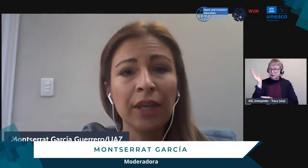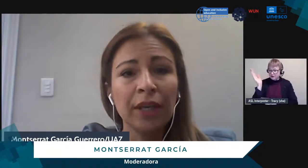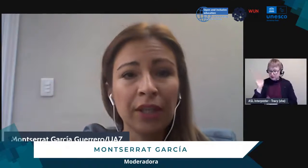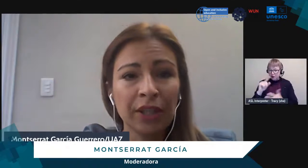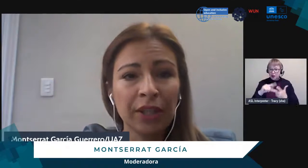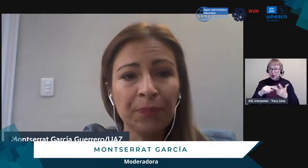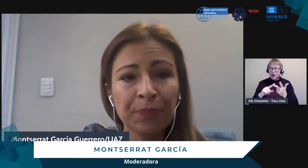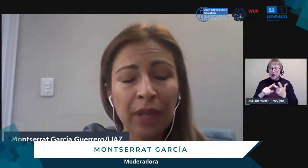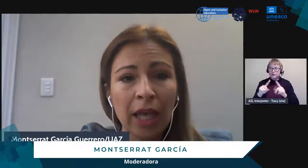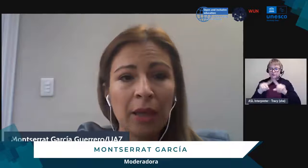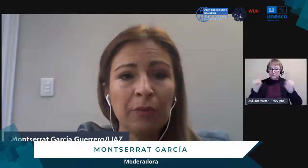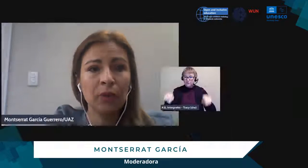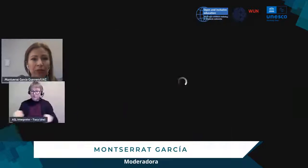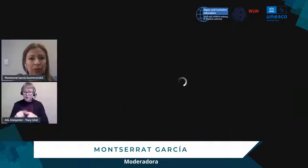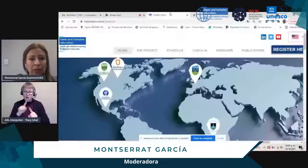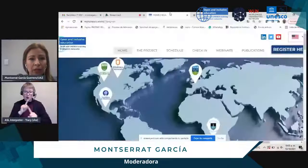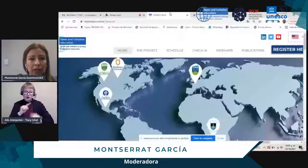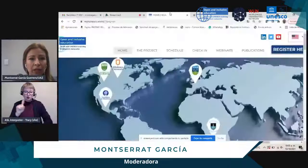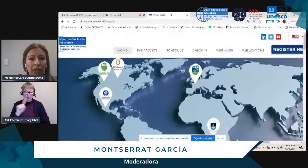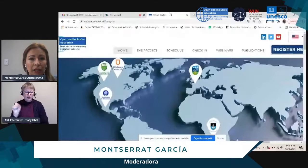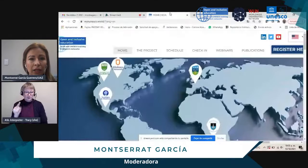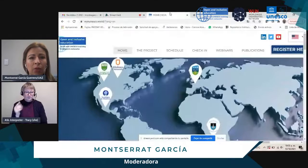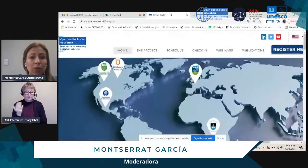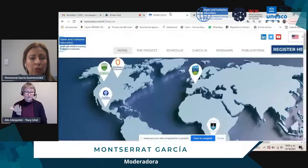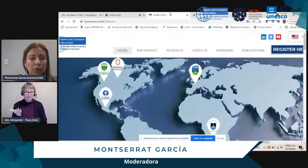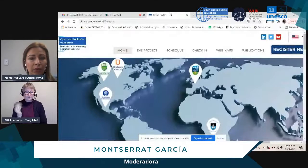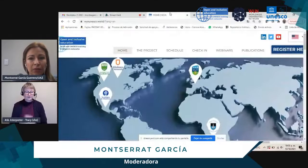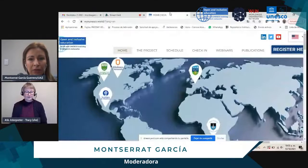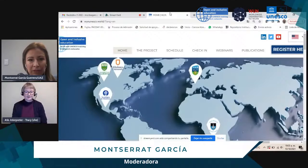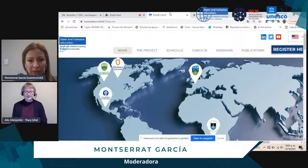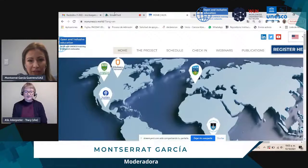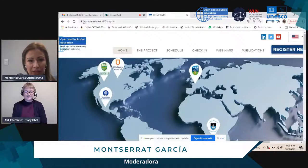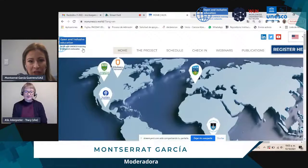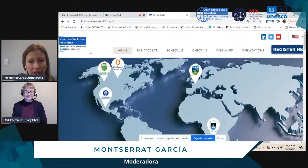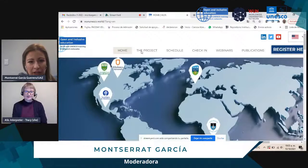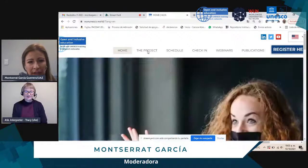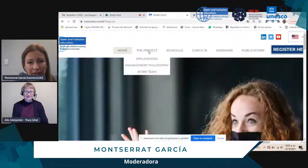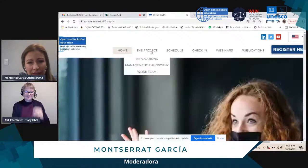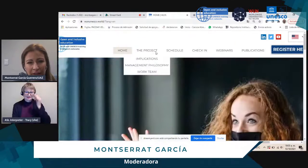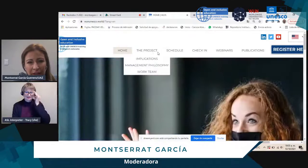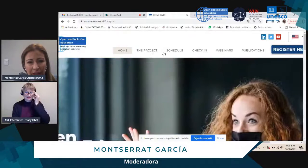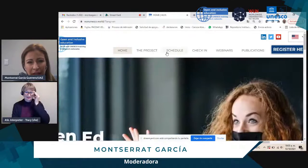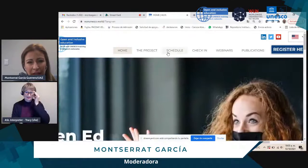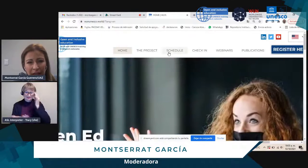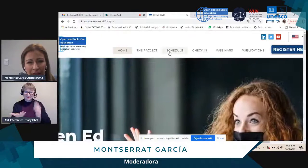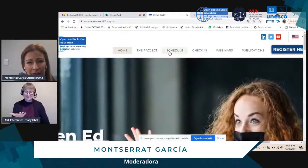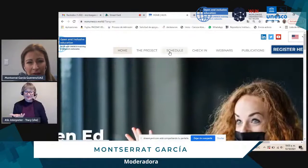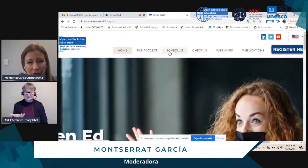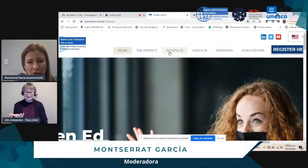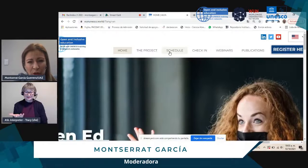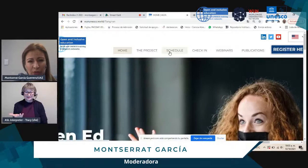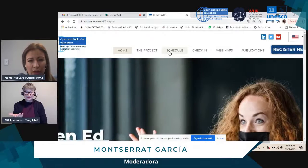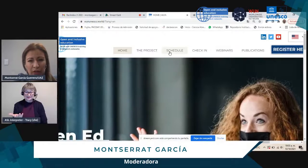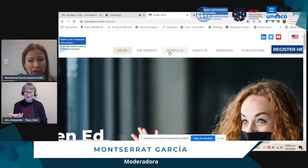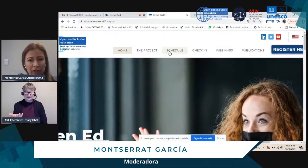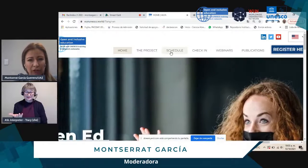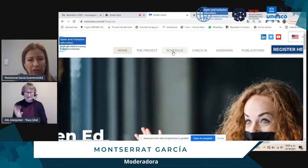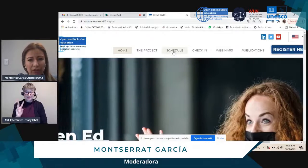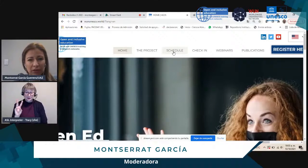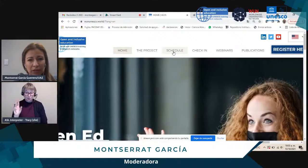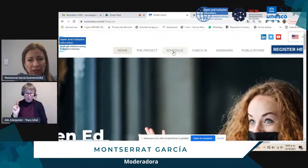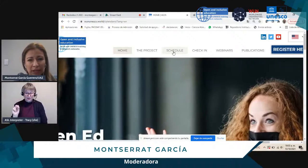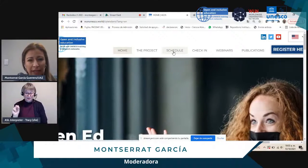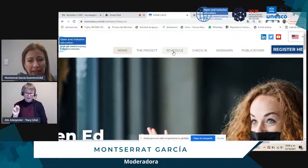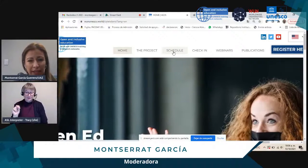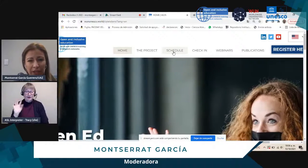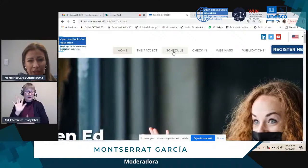questions. Here, I'm going to the GUN webpage, and here I have to choose